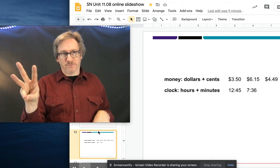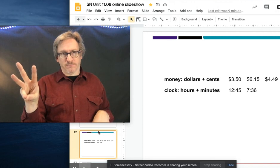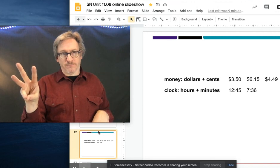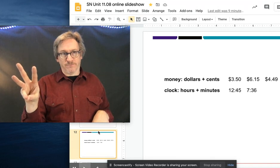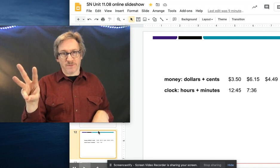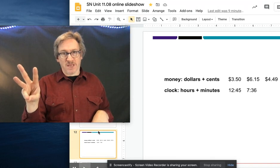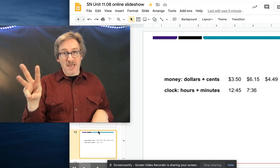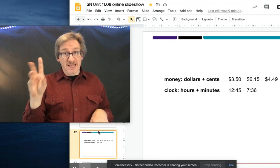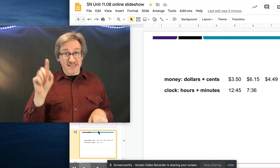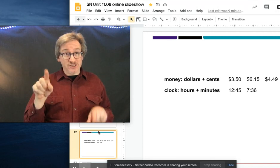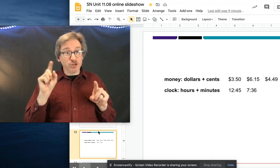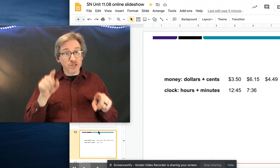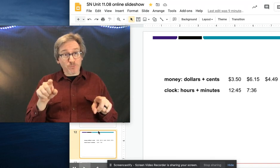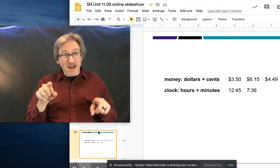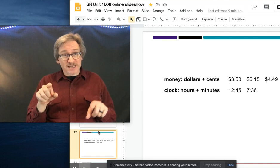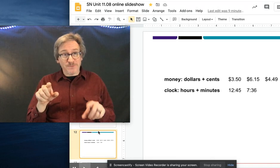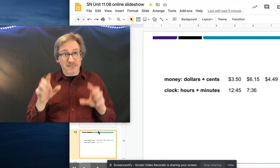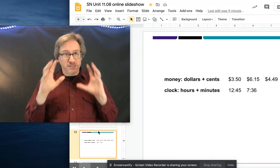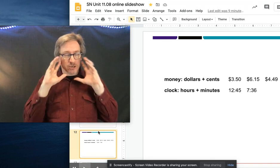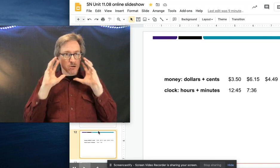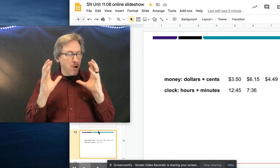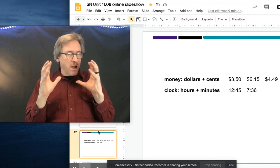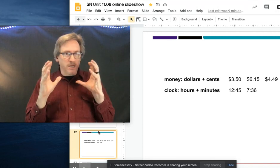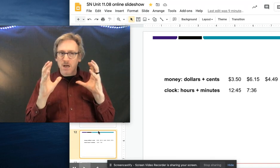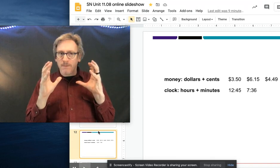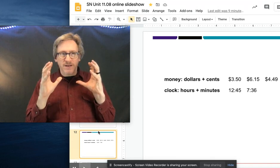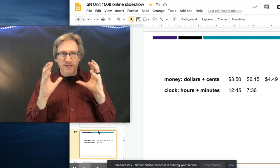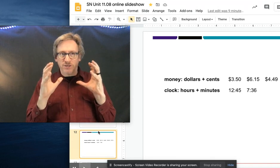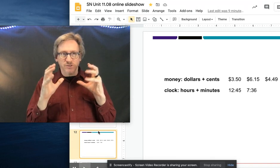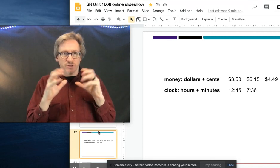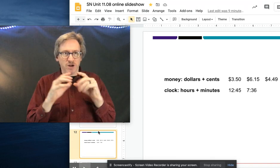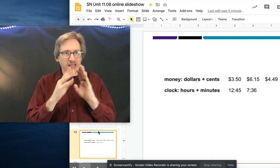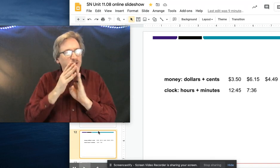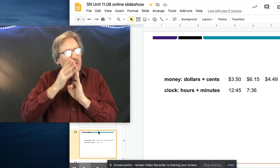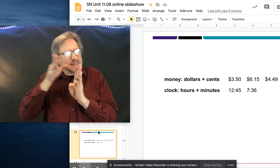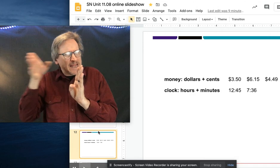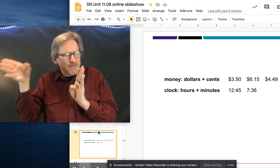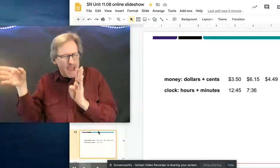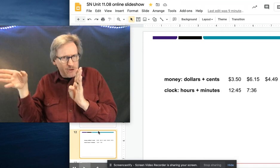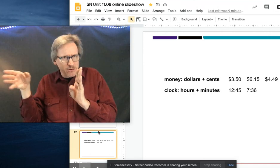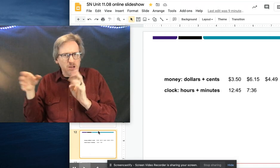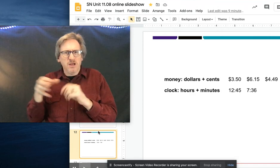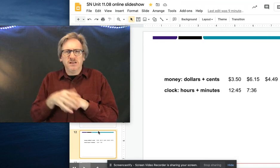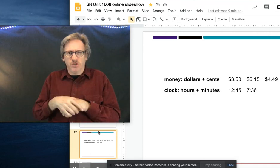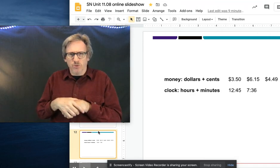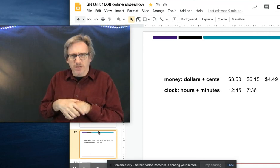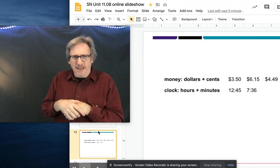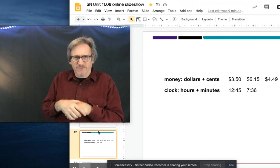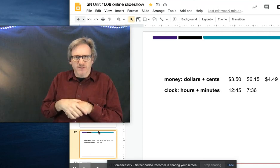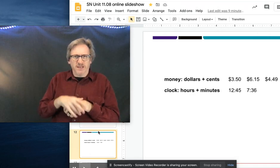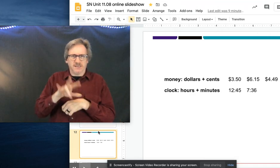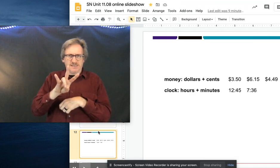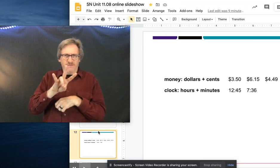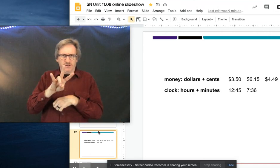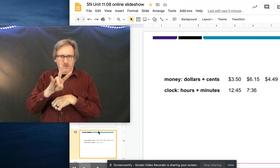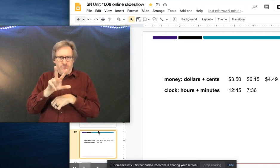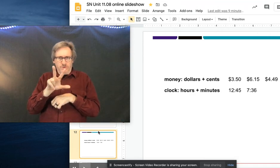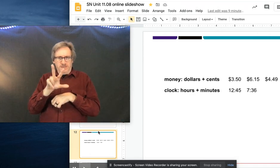7:36. These are good to practice because they're odd combinations. They're not giving you a set pattern. So you really have to